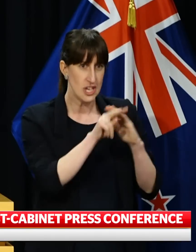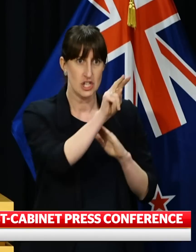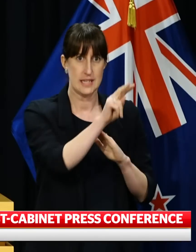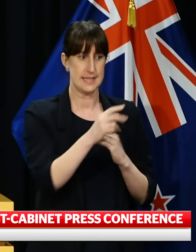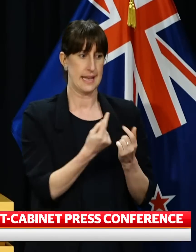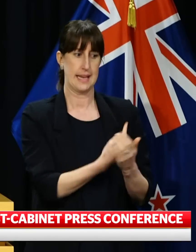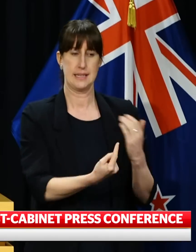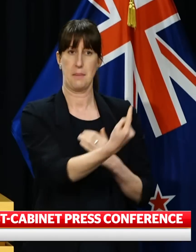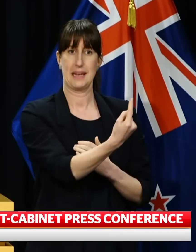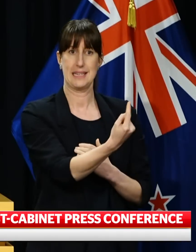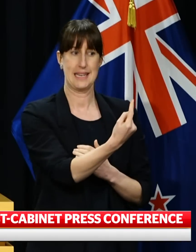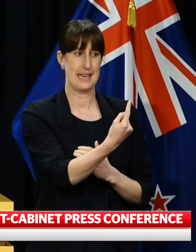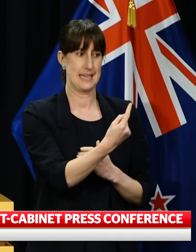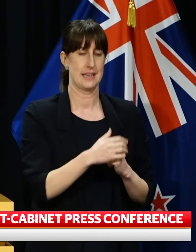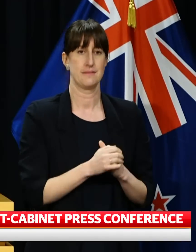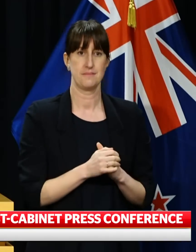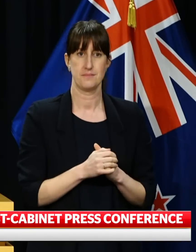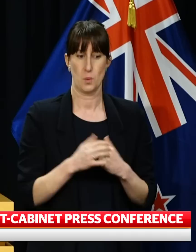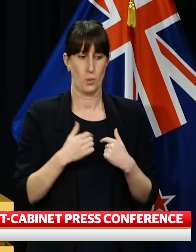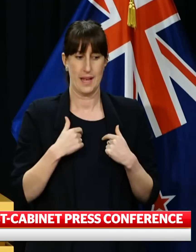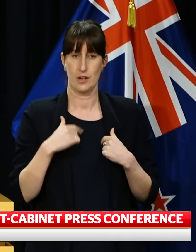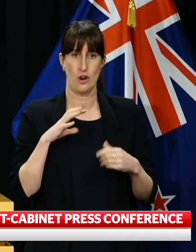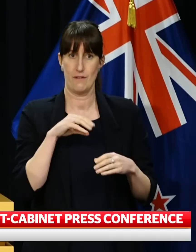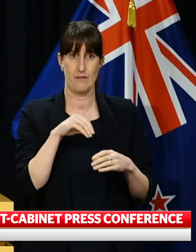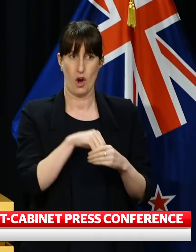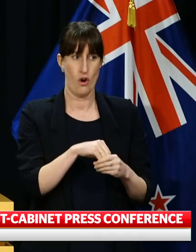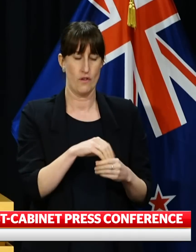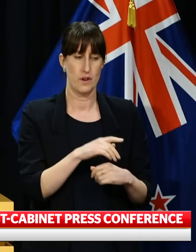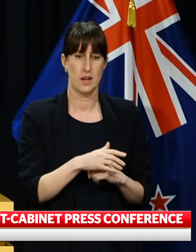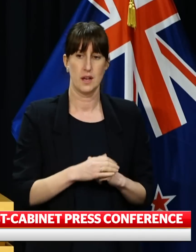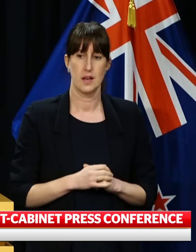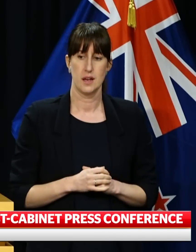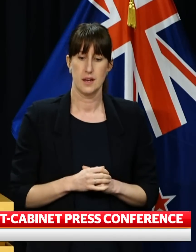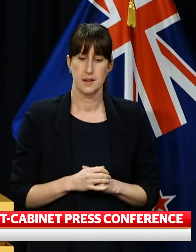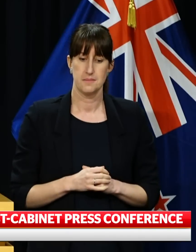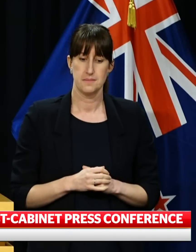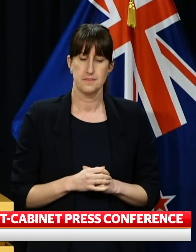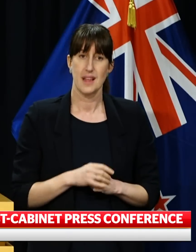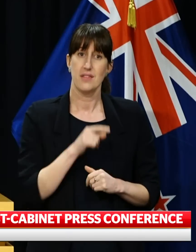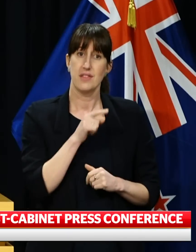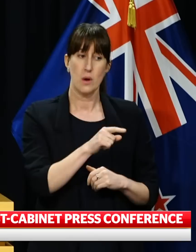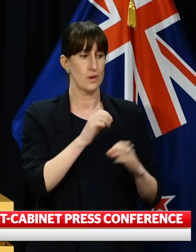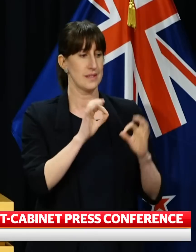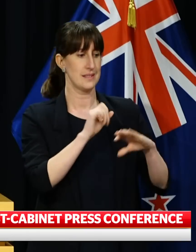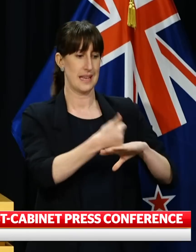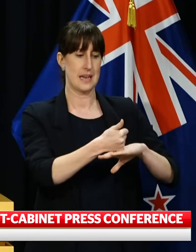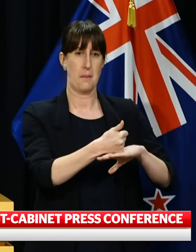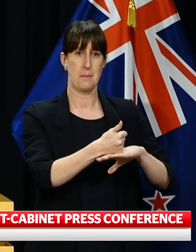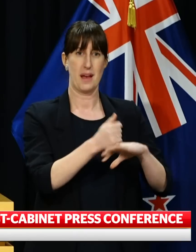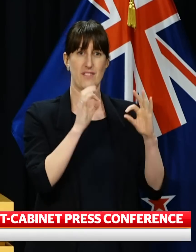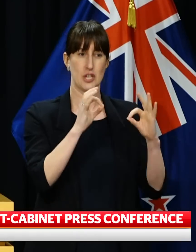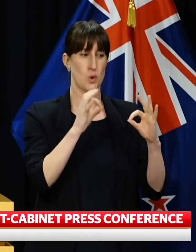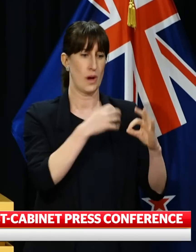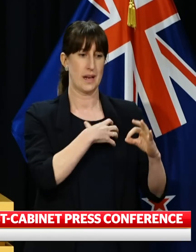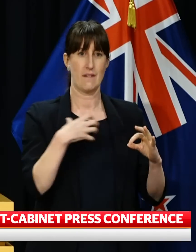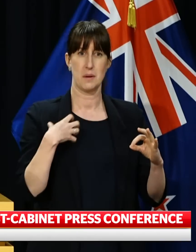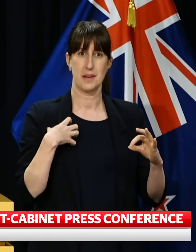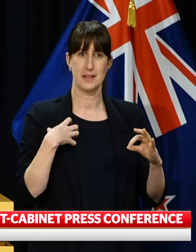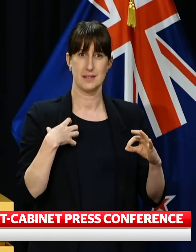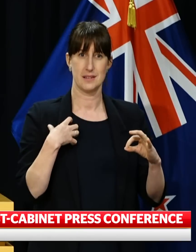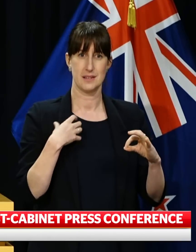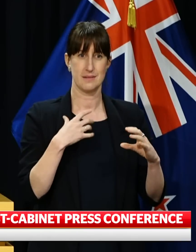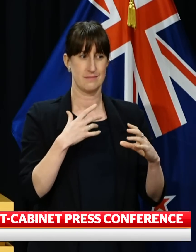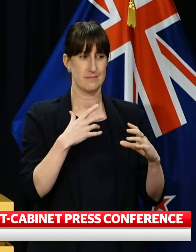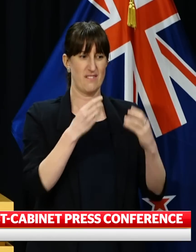and they very jealously guard their independence. That will set out the official government machinery's view of what